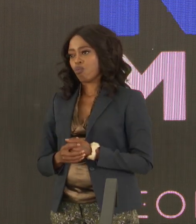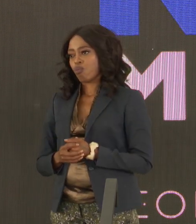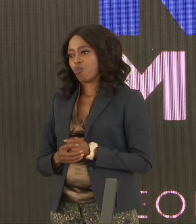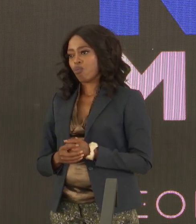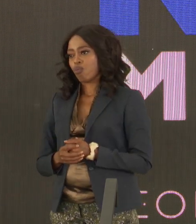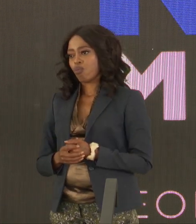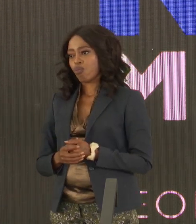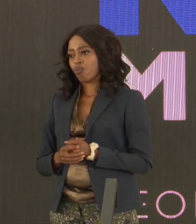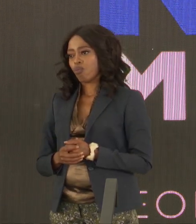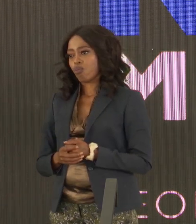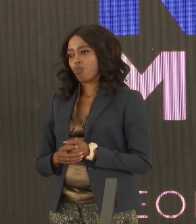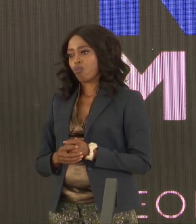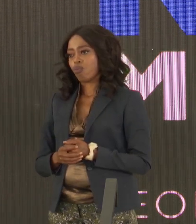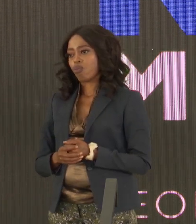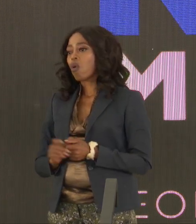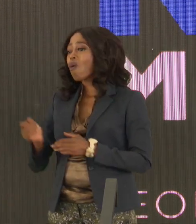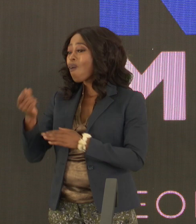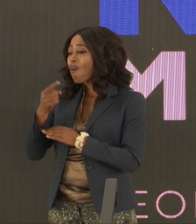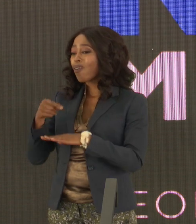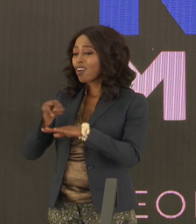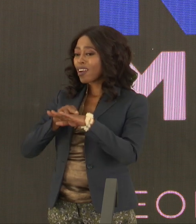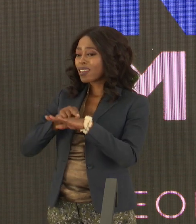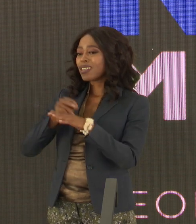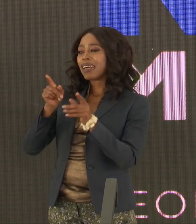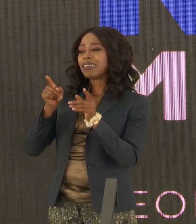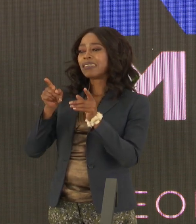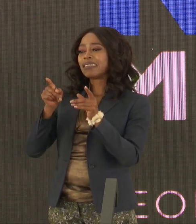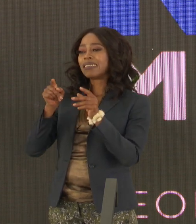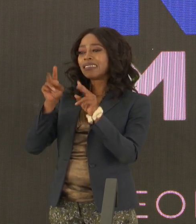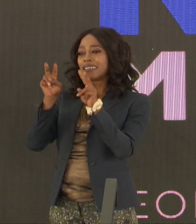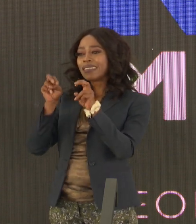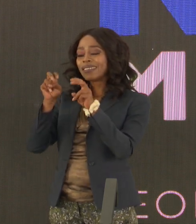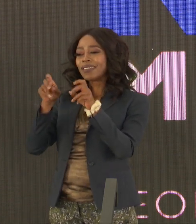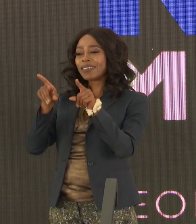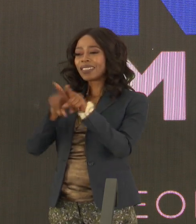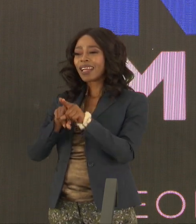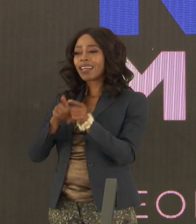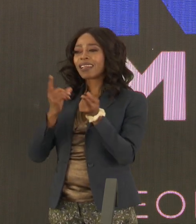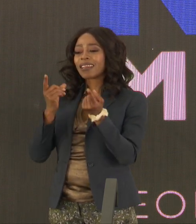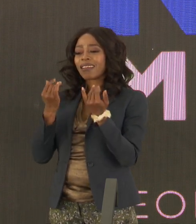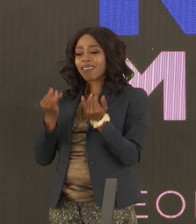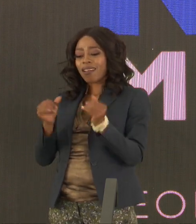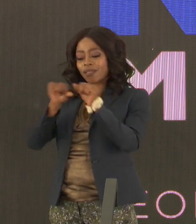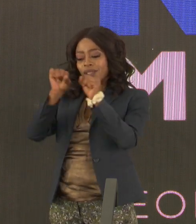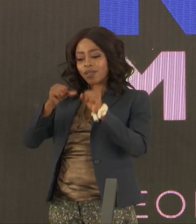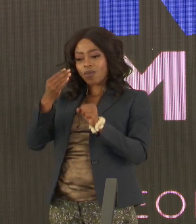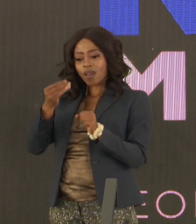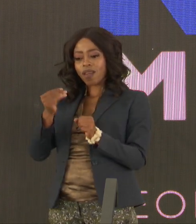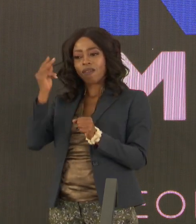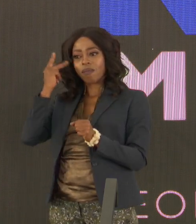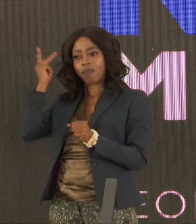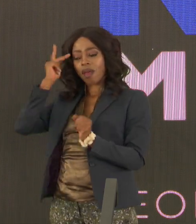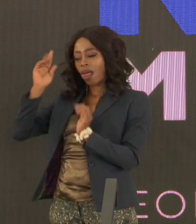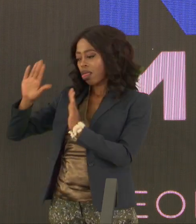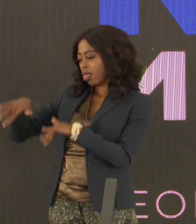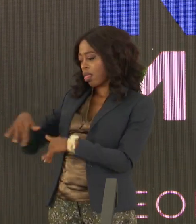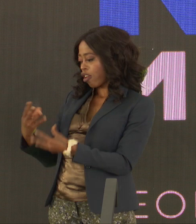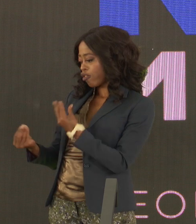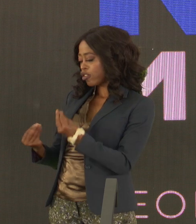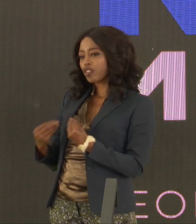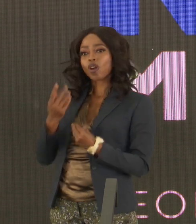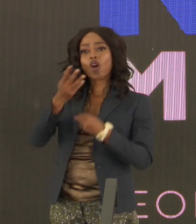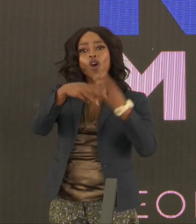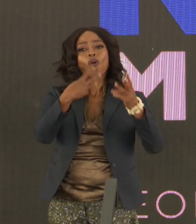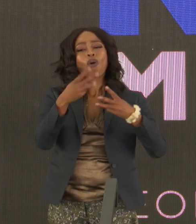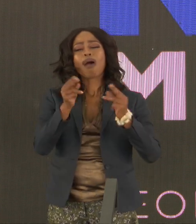And so all of these colonial and apartheid era patterns, such as the migrant labor system where parents leave their children behind, are not